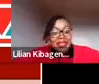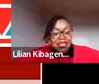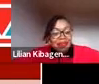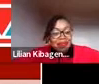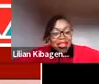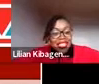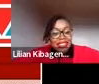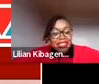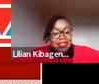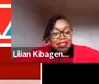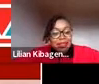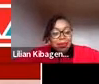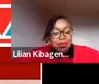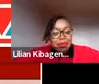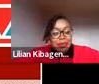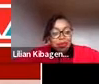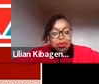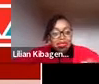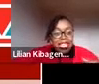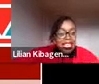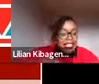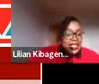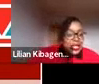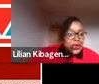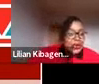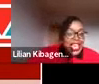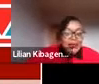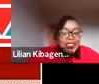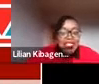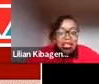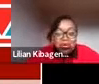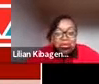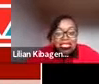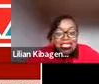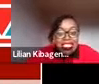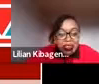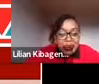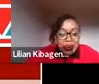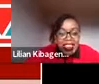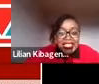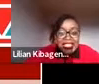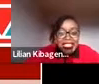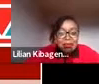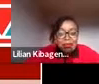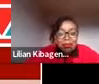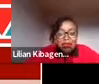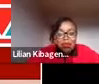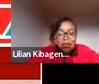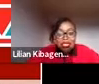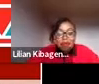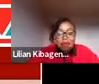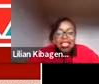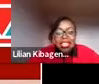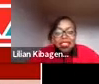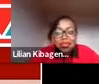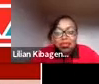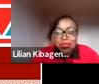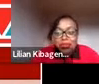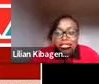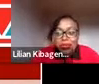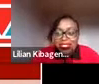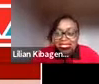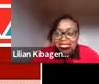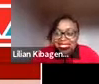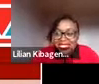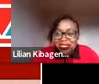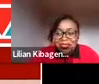will start with the first group of learners. We have Samson Kirwa from Keynote